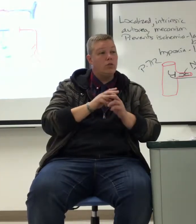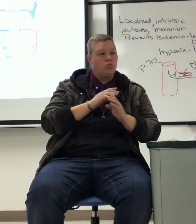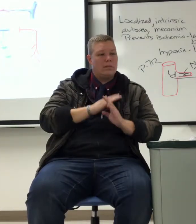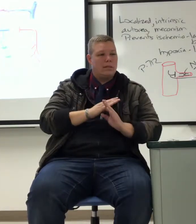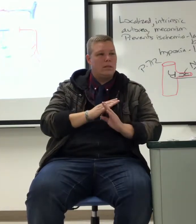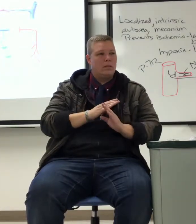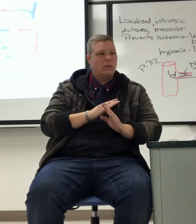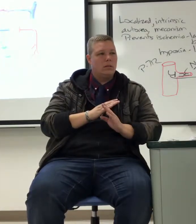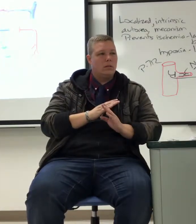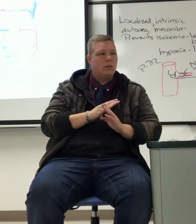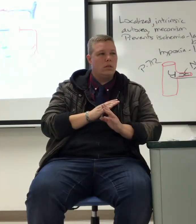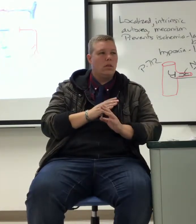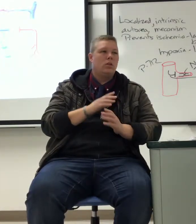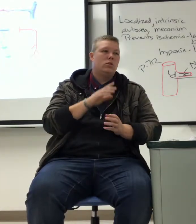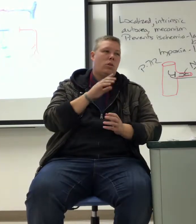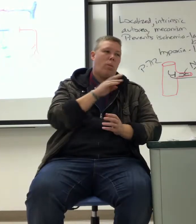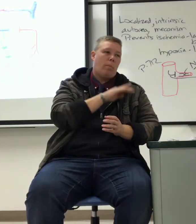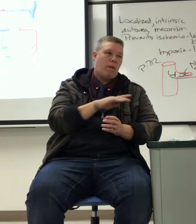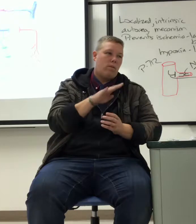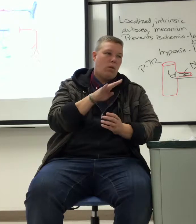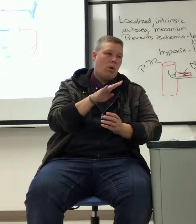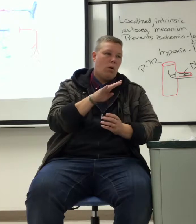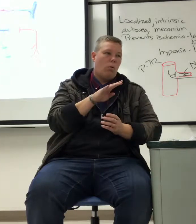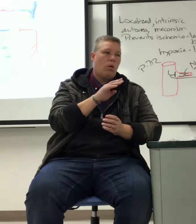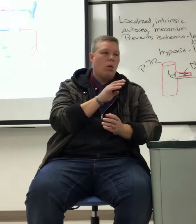to this large group.